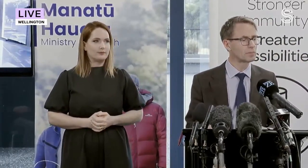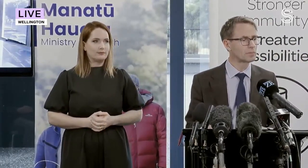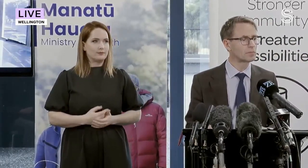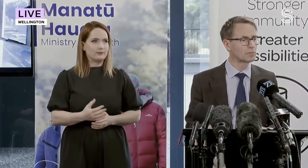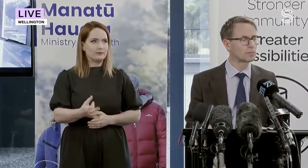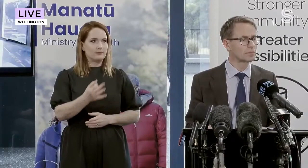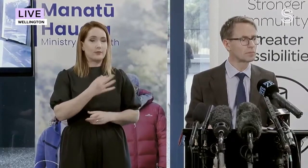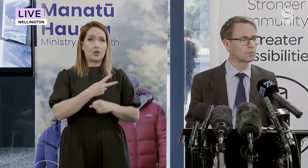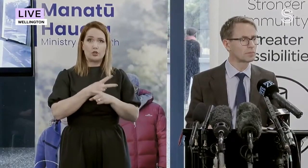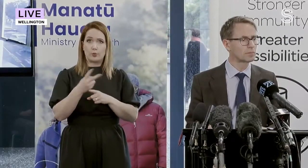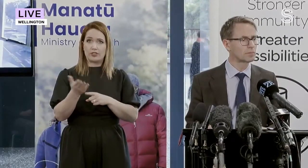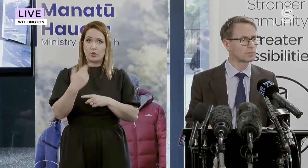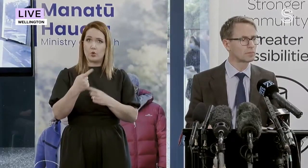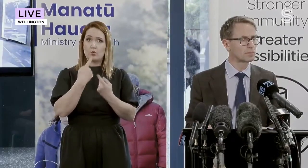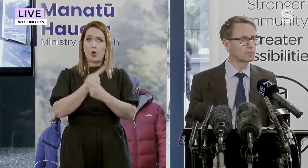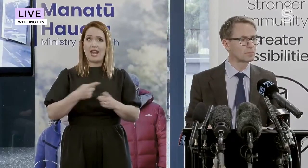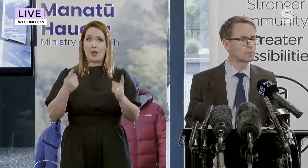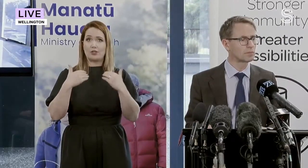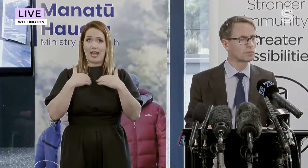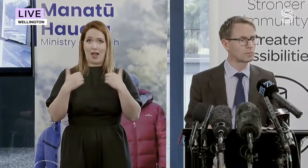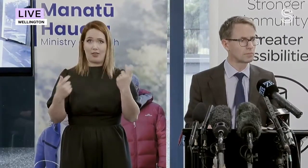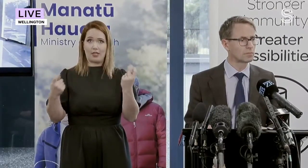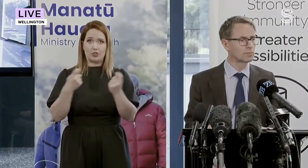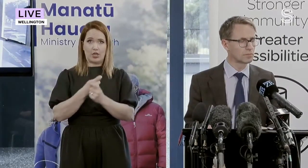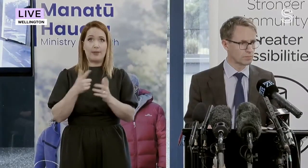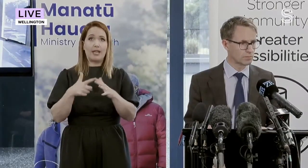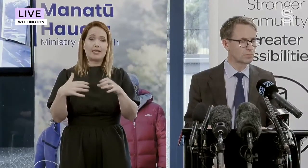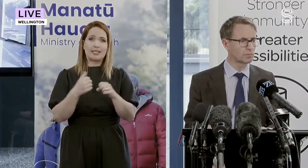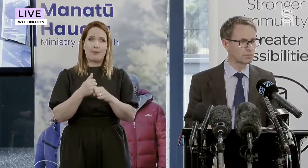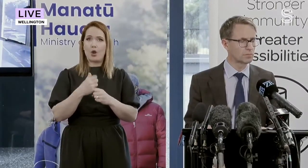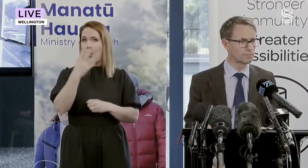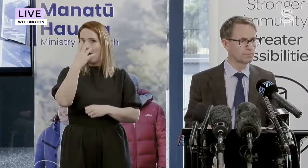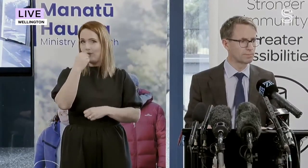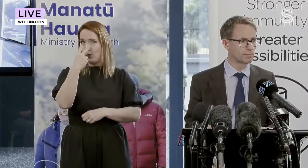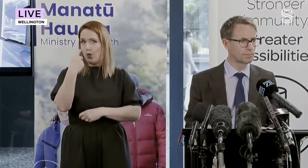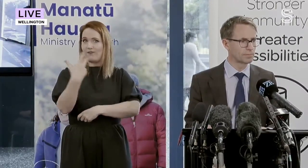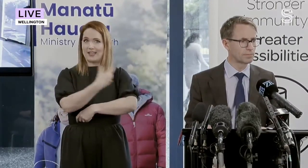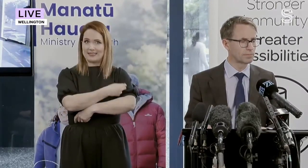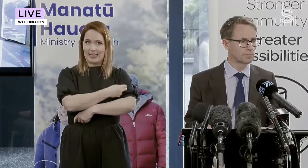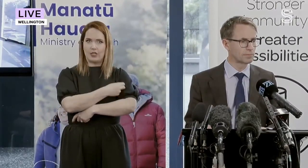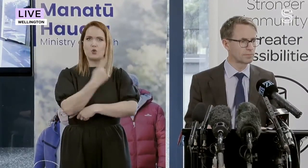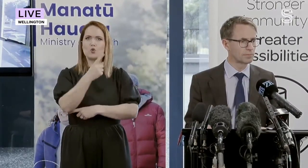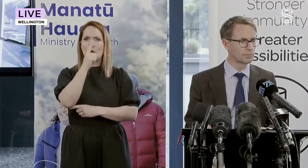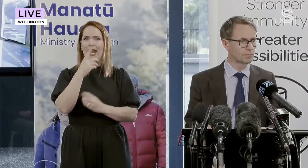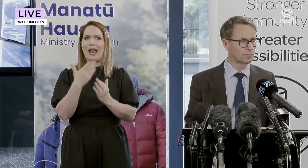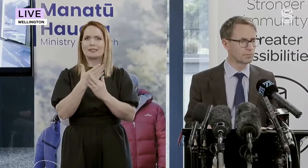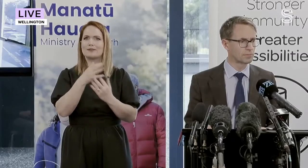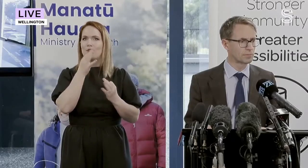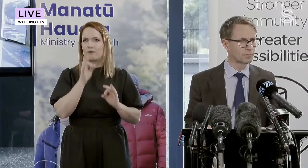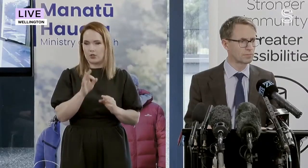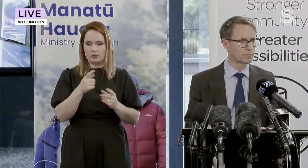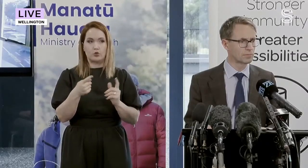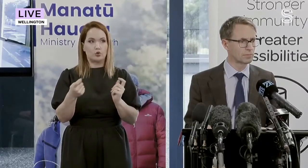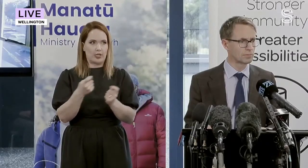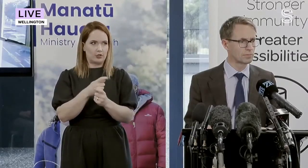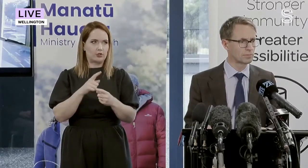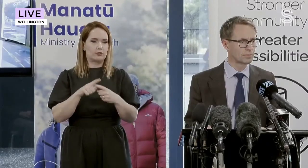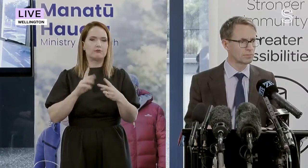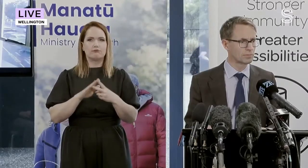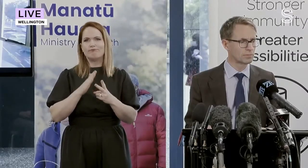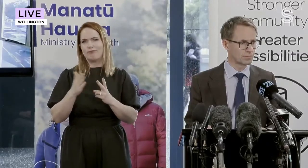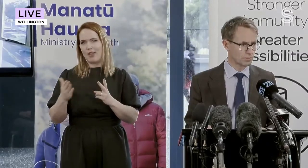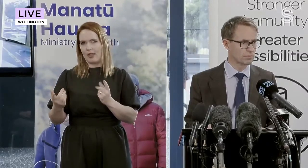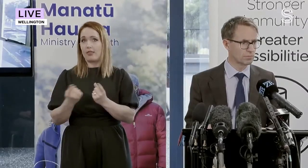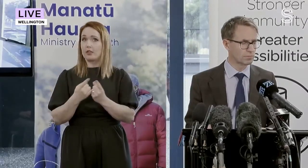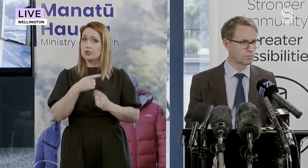health changes, particularly around availability of the flu vaccine and COVID-19 vaccine. Are you confident that those changes have had